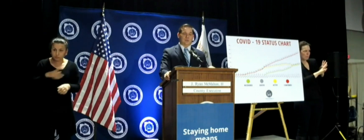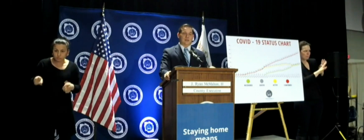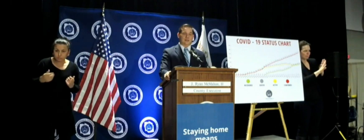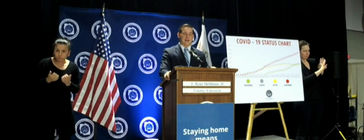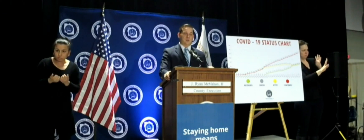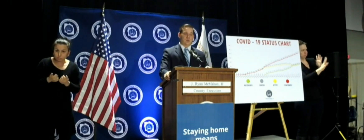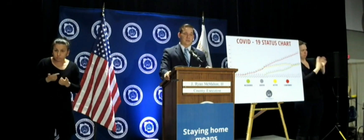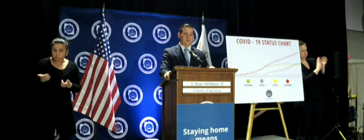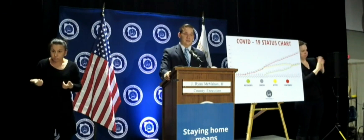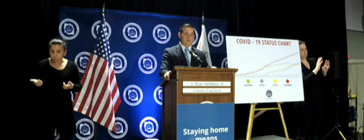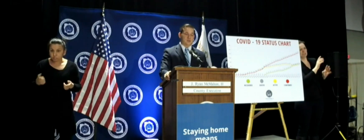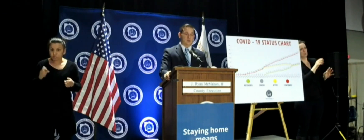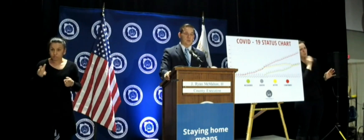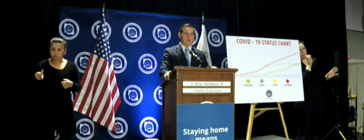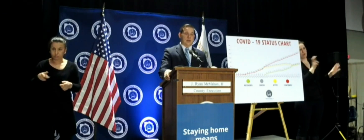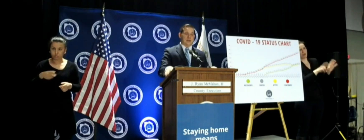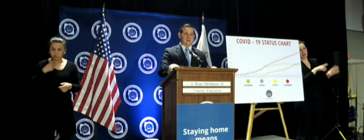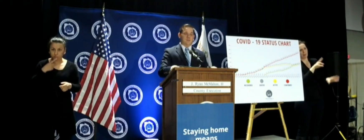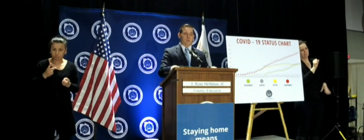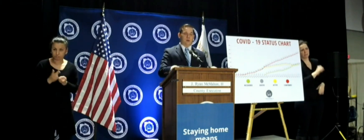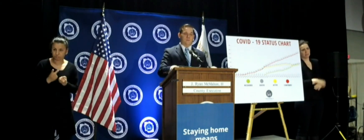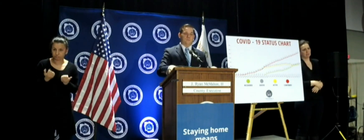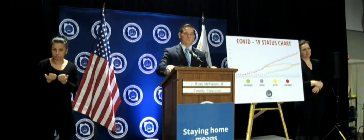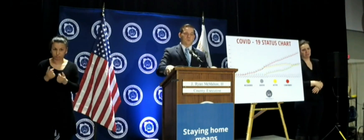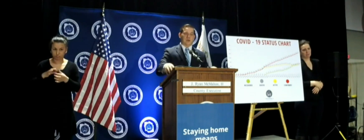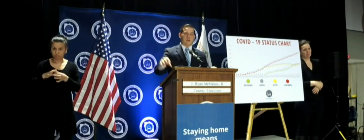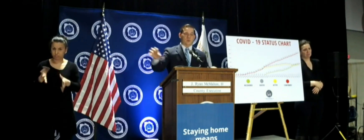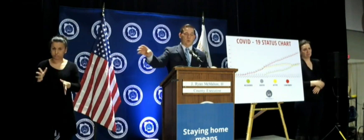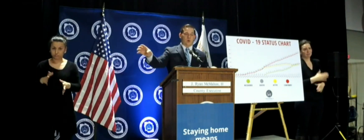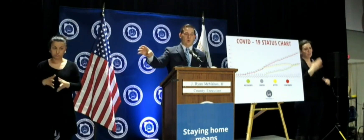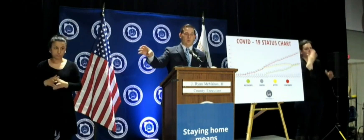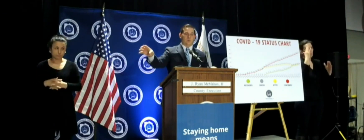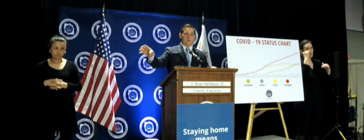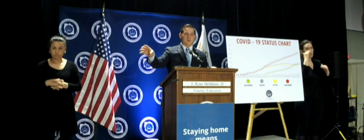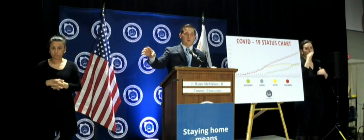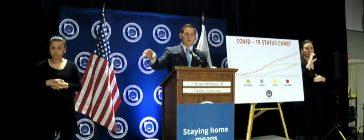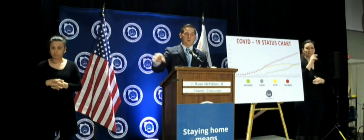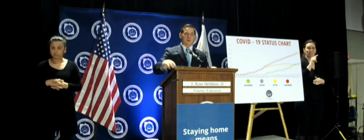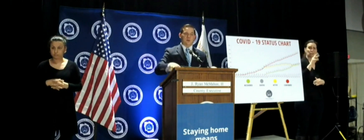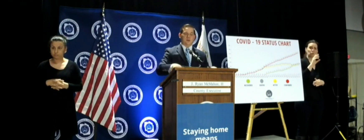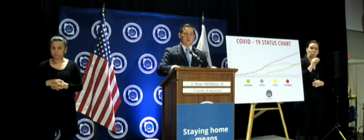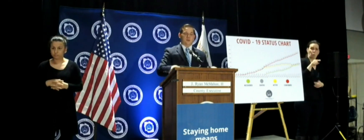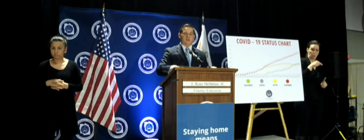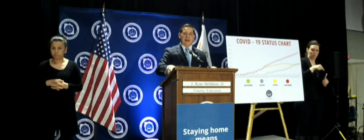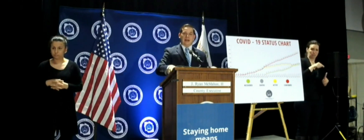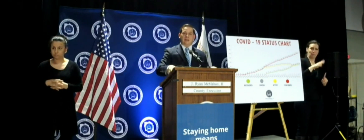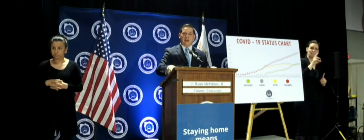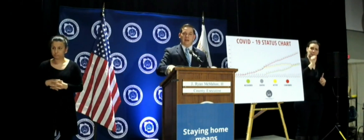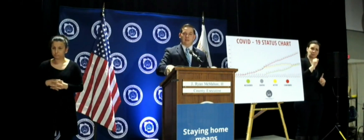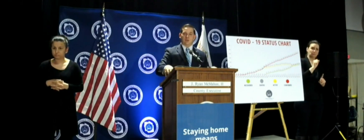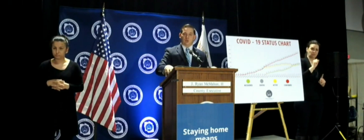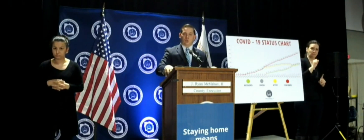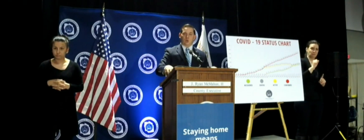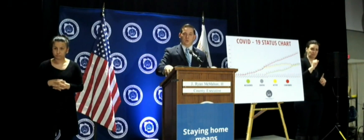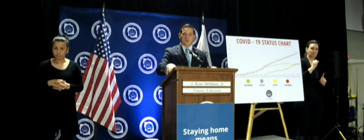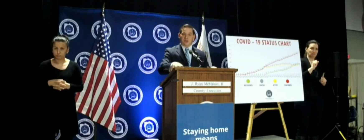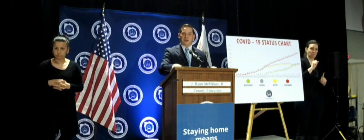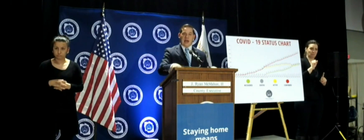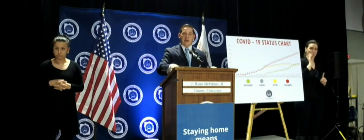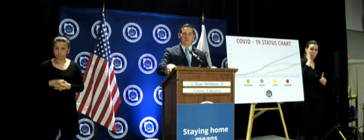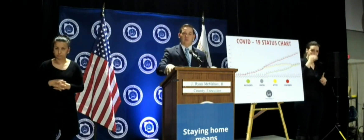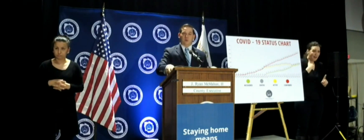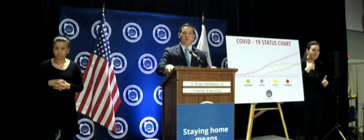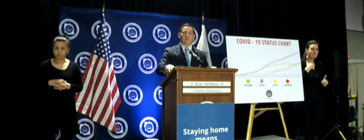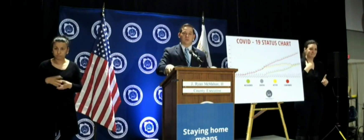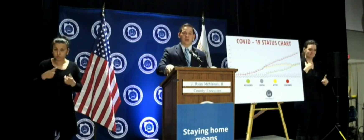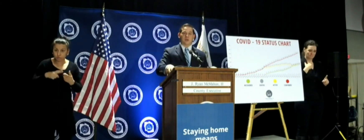Centro, that's kind of one of these things too. At some point down the road, when businesses open, there's guidelines and there's rules, and they're going to